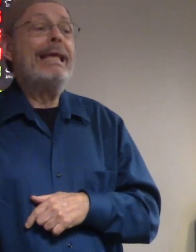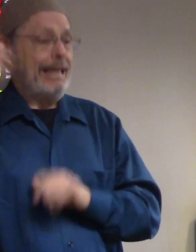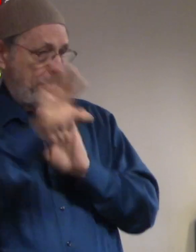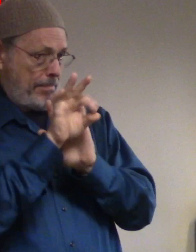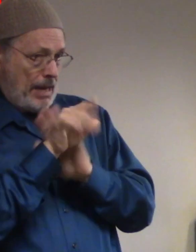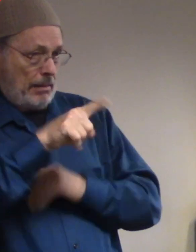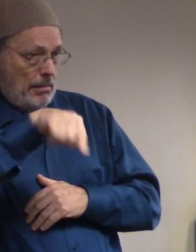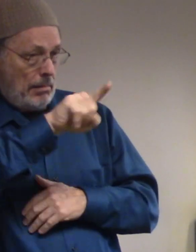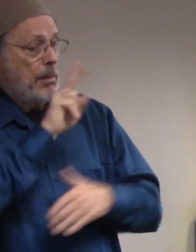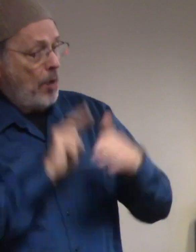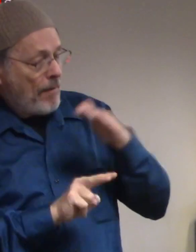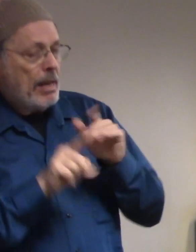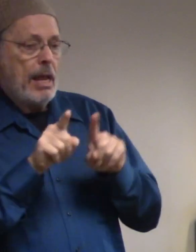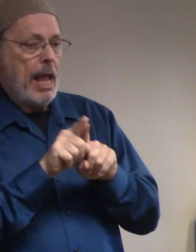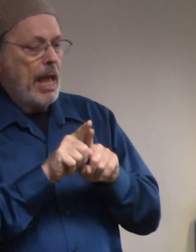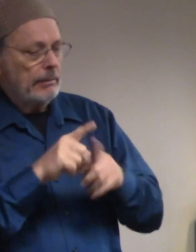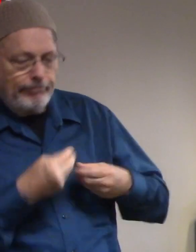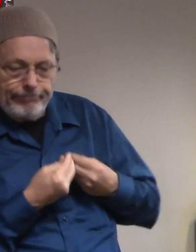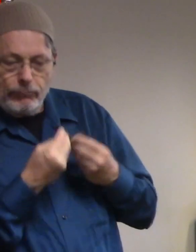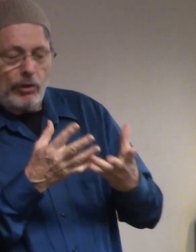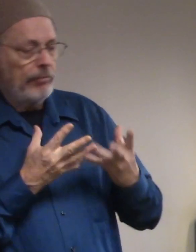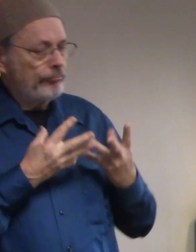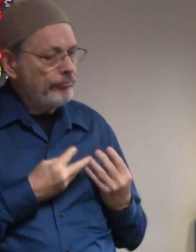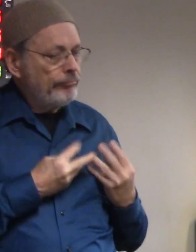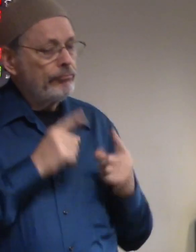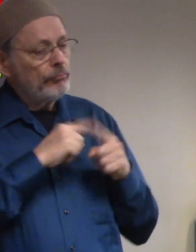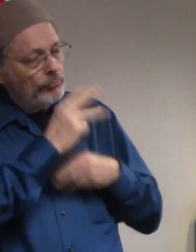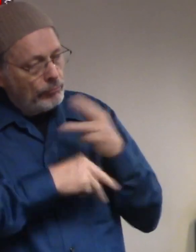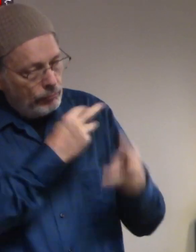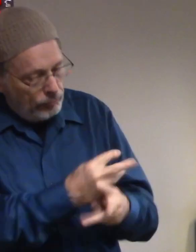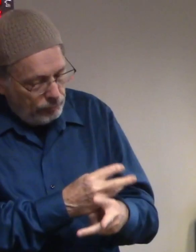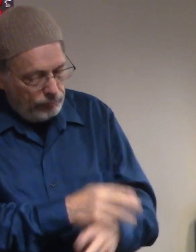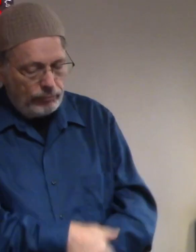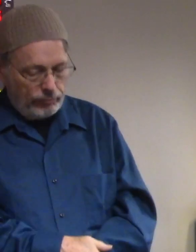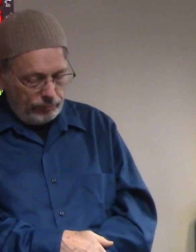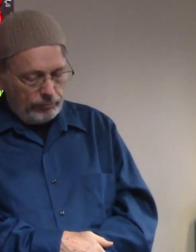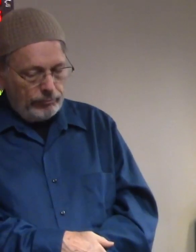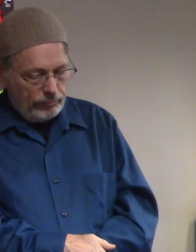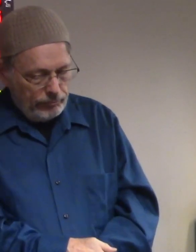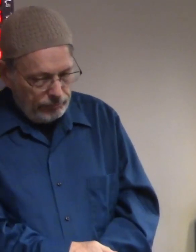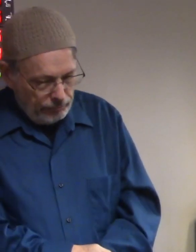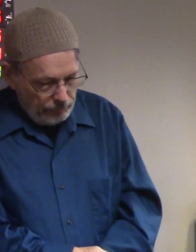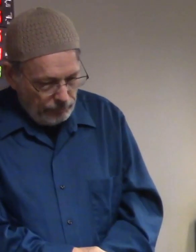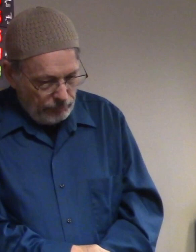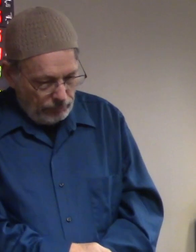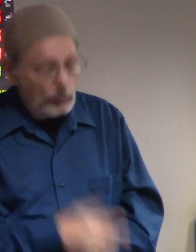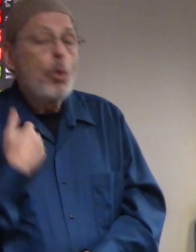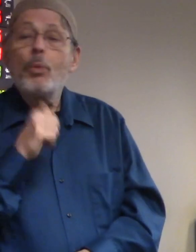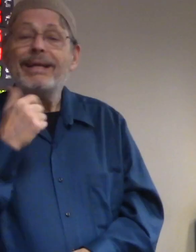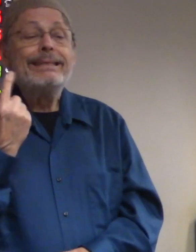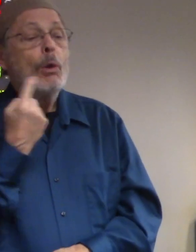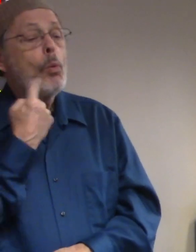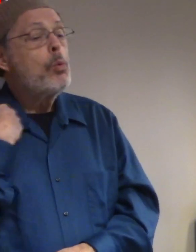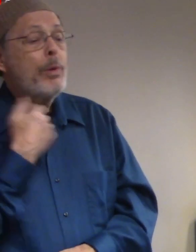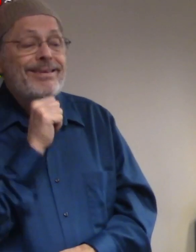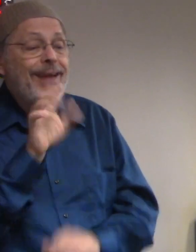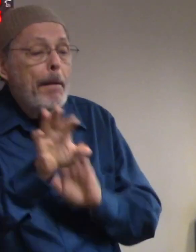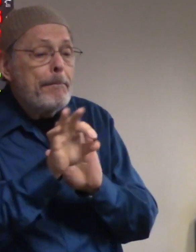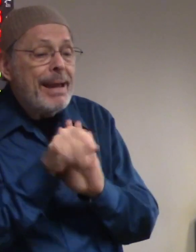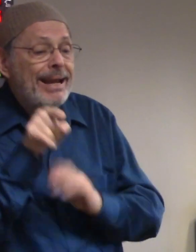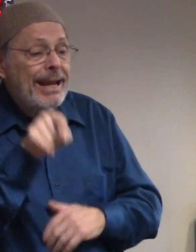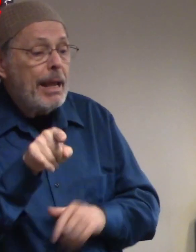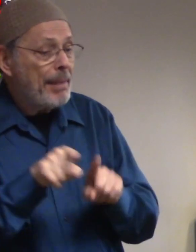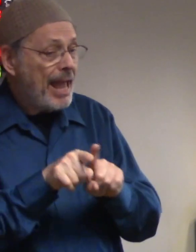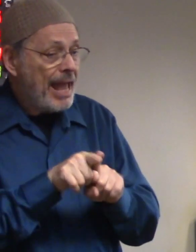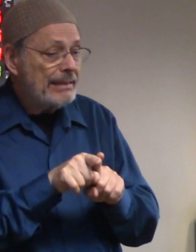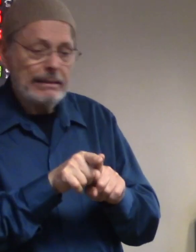sallam as rahmatan lil alameen, wa ma arsalnaka ila rahmatan lil alameen. We did not pick the Prophet sallallahu alayhi wa sallam as the